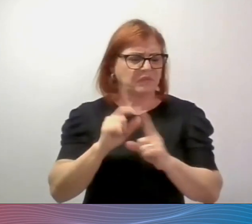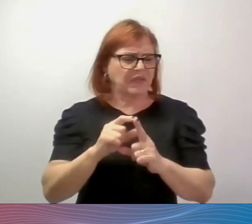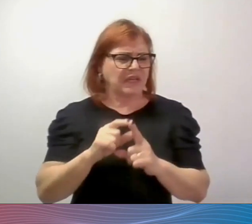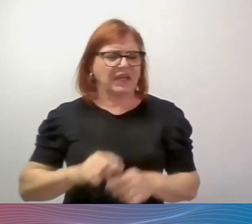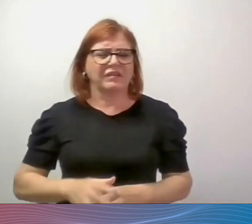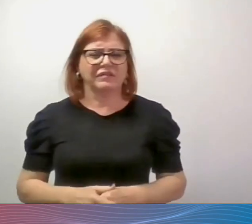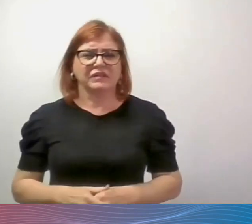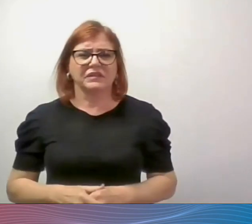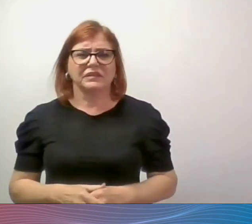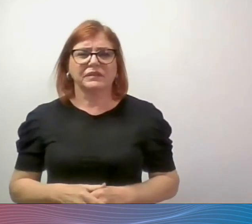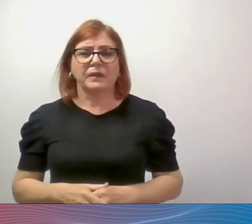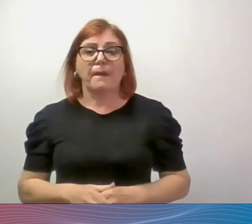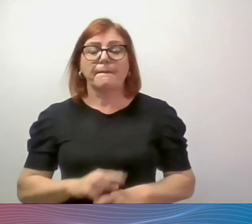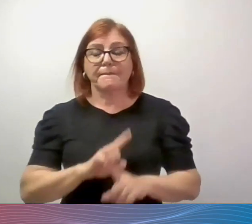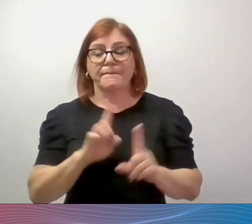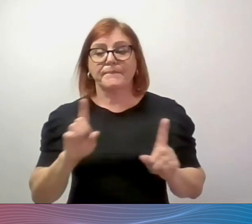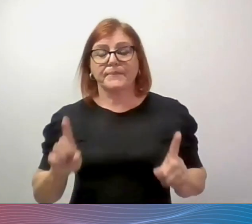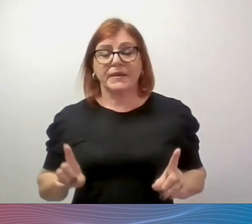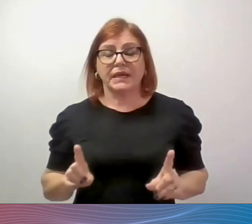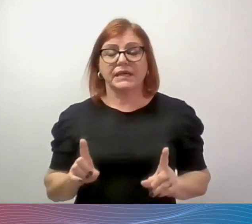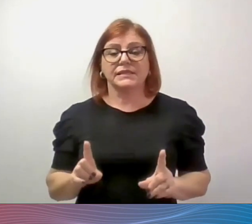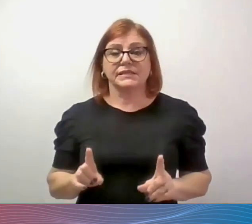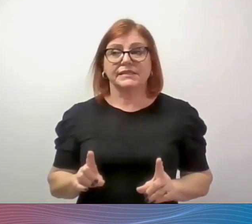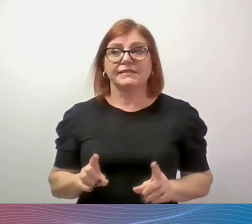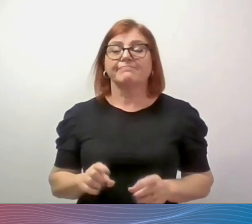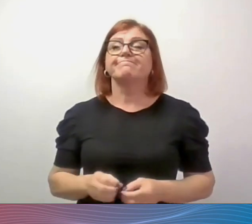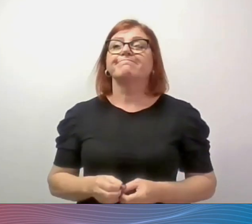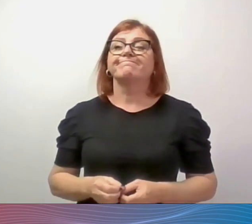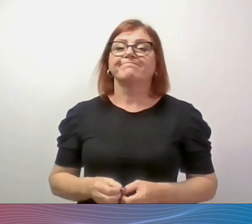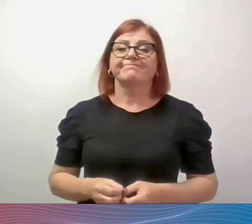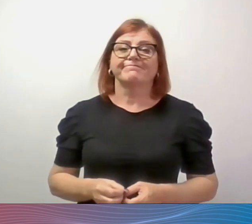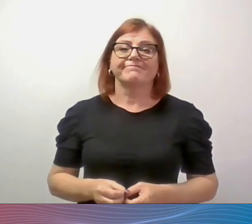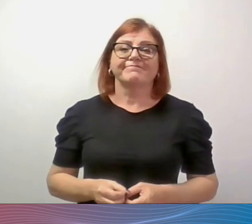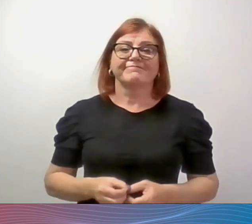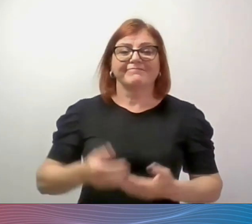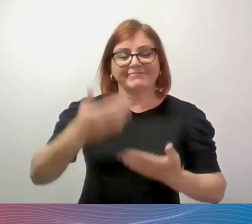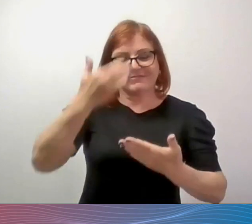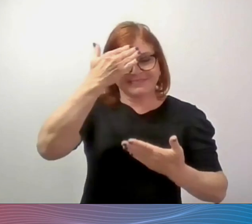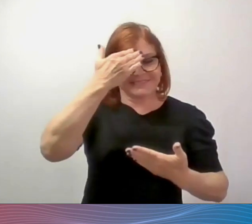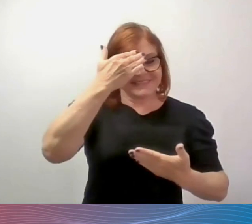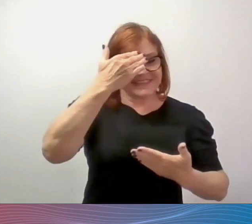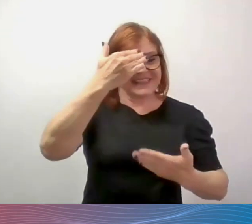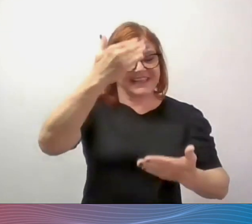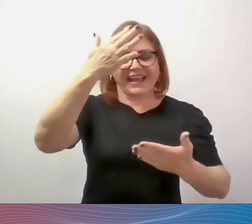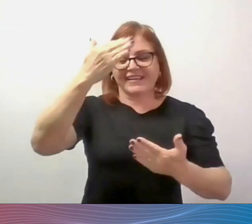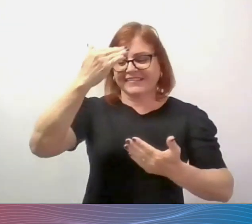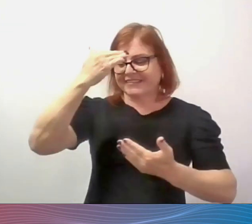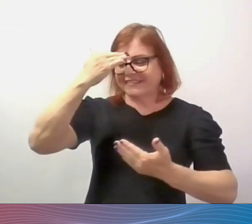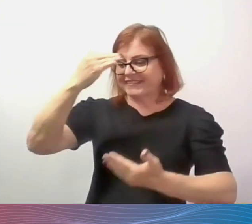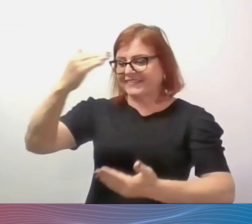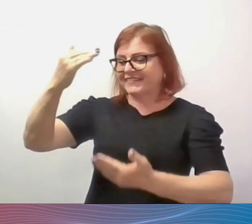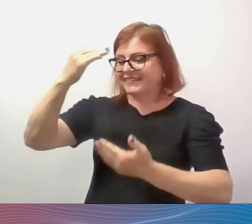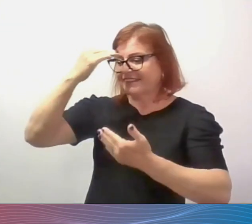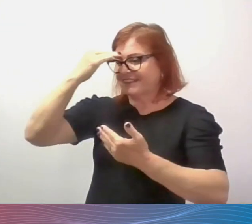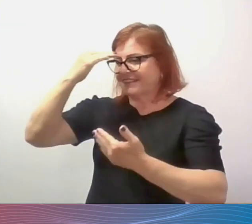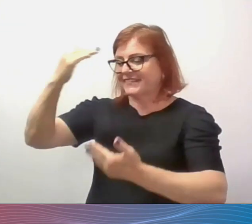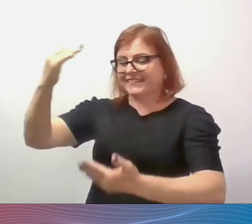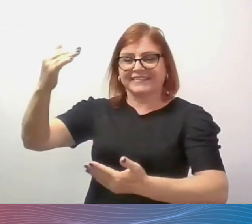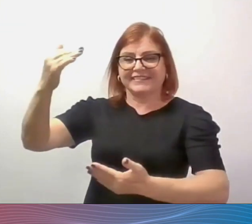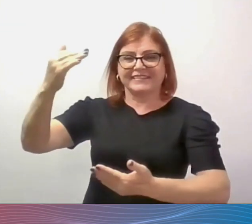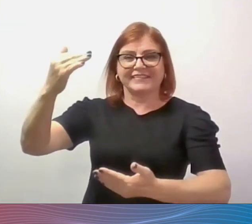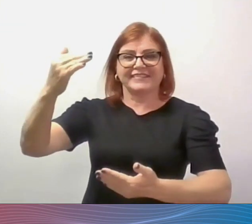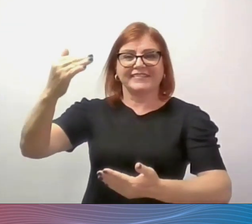pelo contrário, ações de graça. Which are not fitting, but rather giving of thanks. Conversação torpe